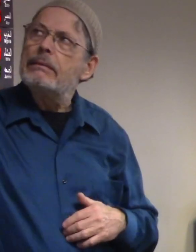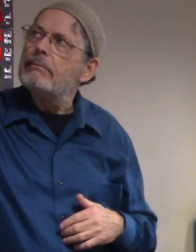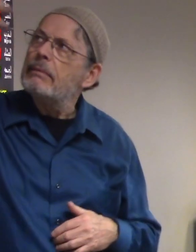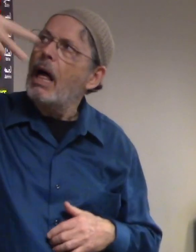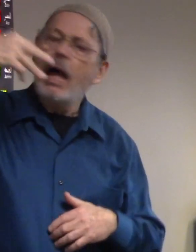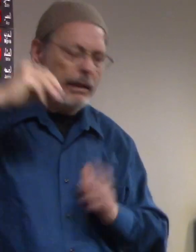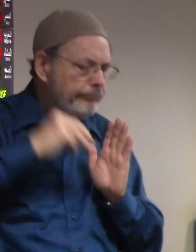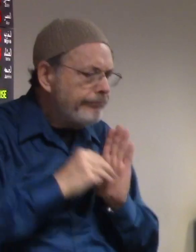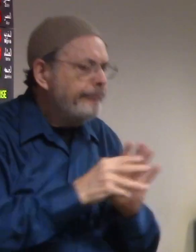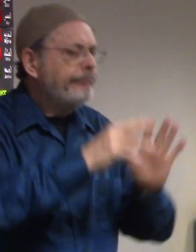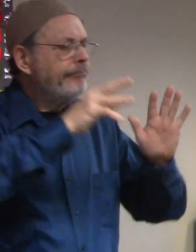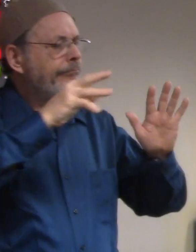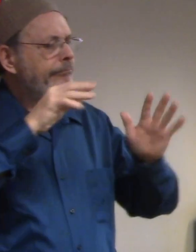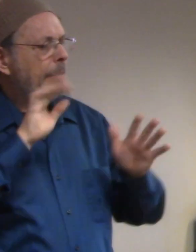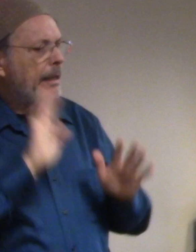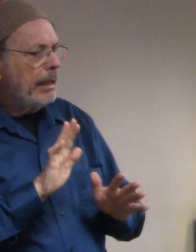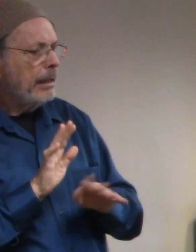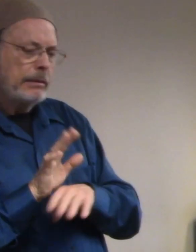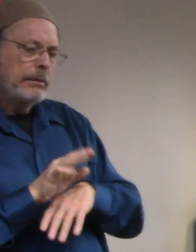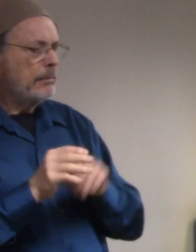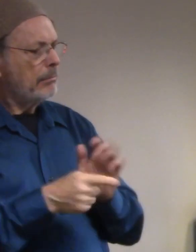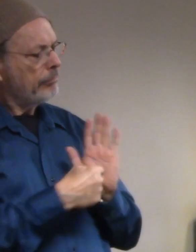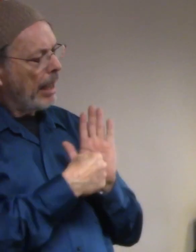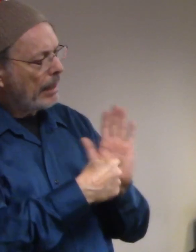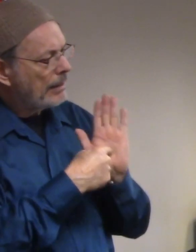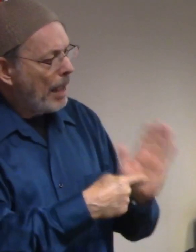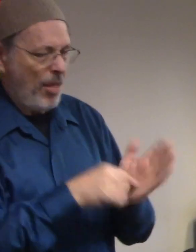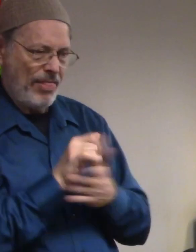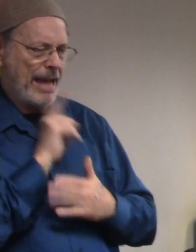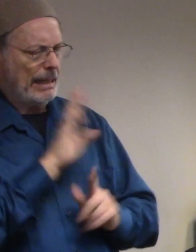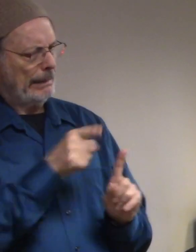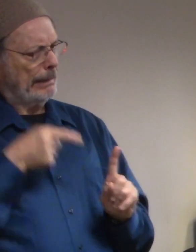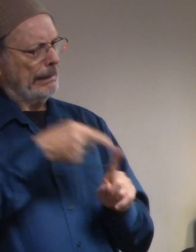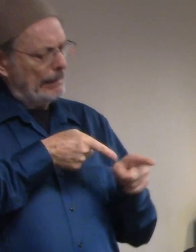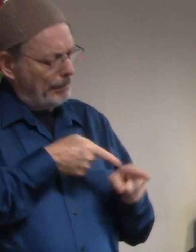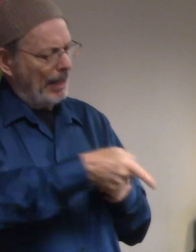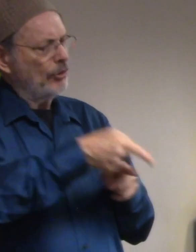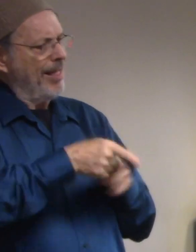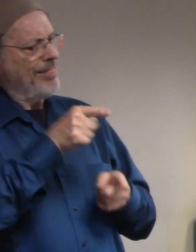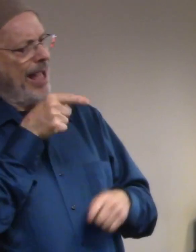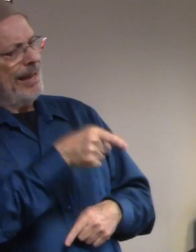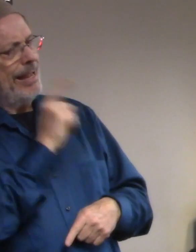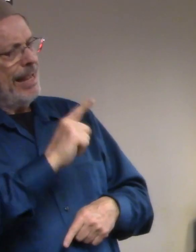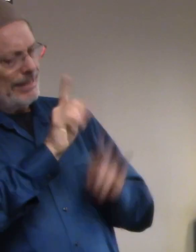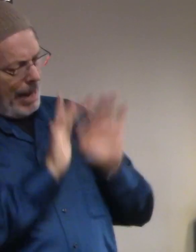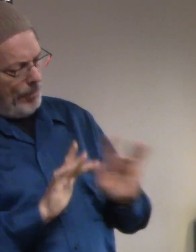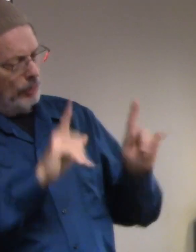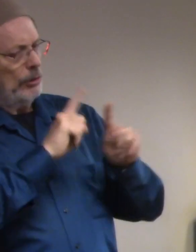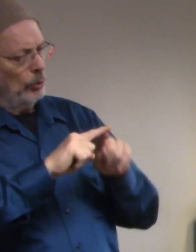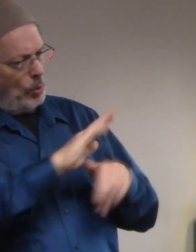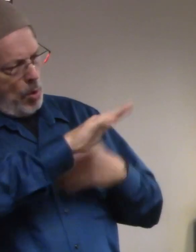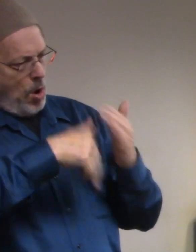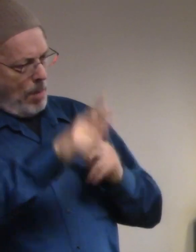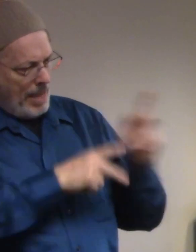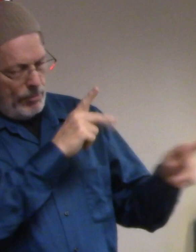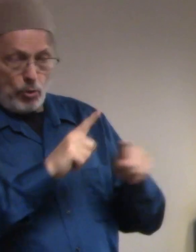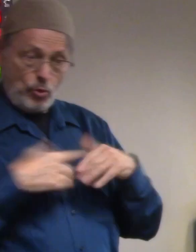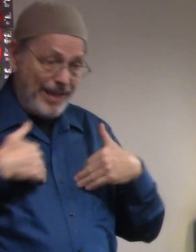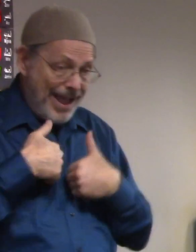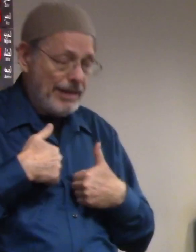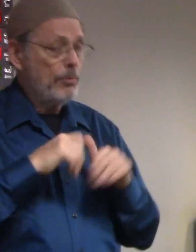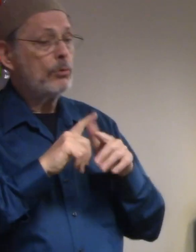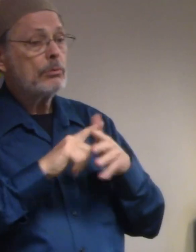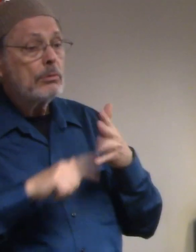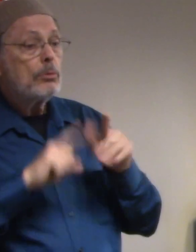And as long as he is, that is his khasais. That is one of his specialties, that he is a mercy unto mankind, to the animals, to